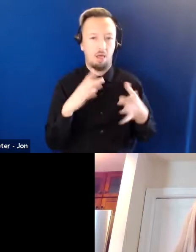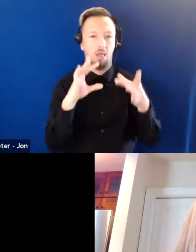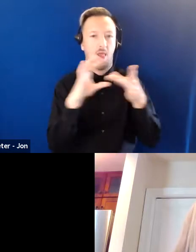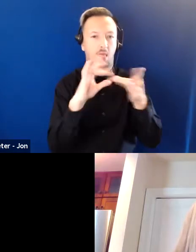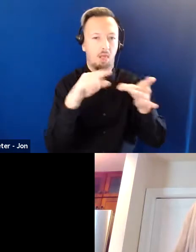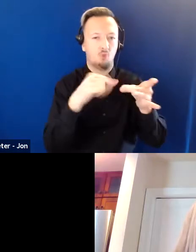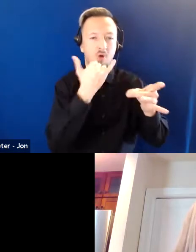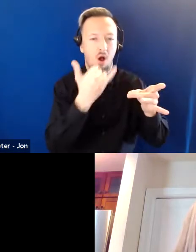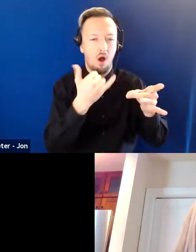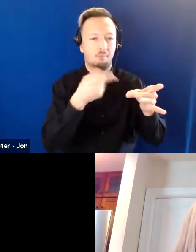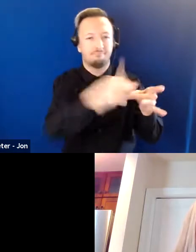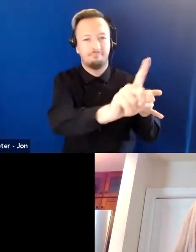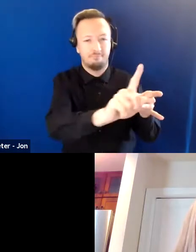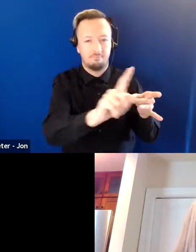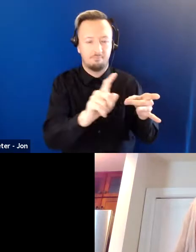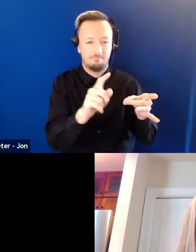or